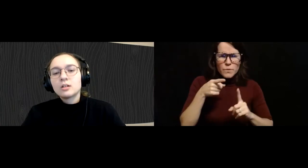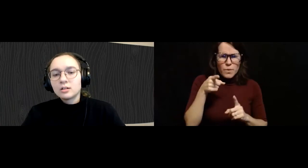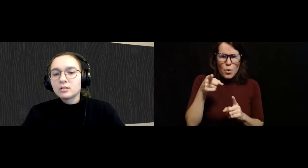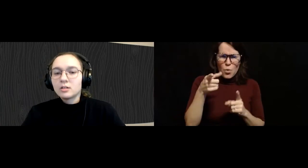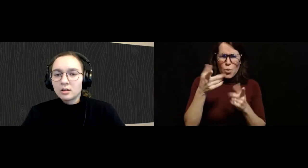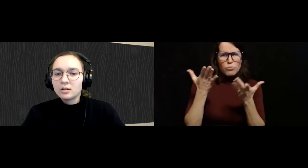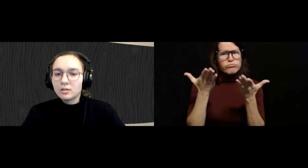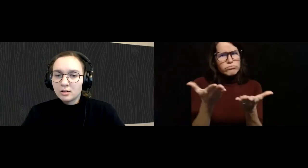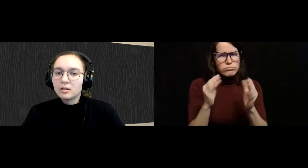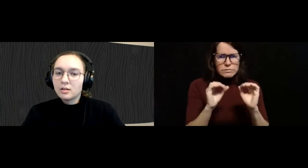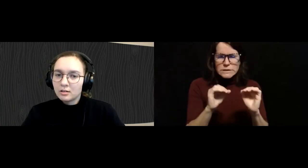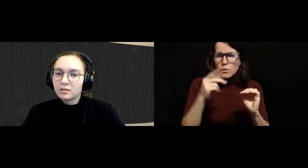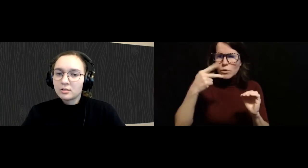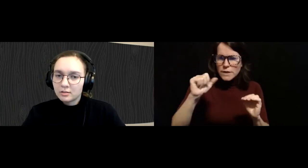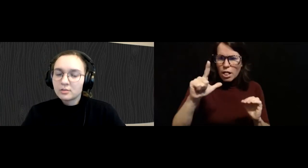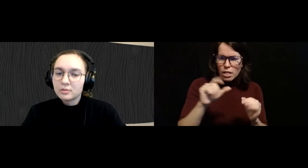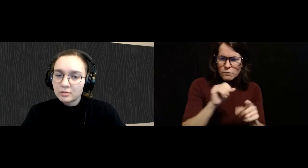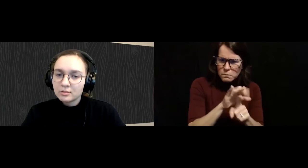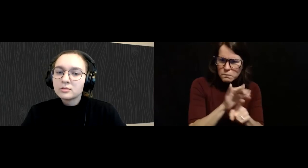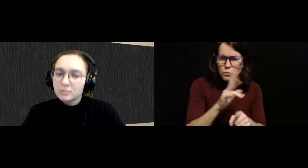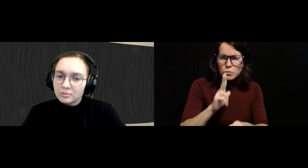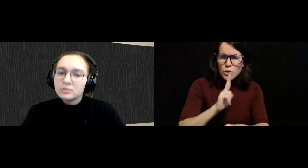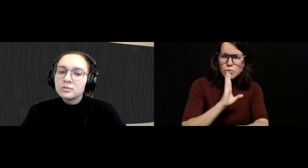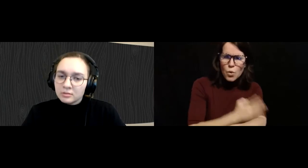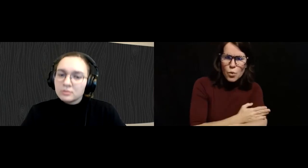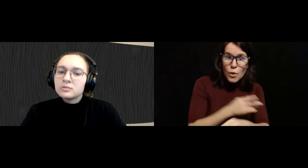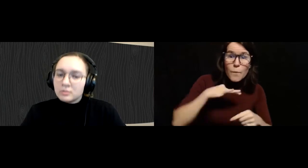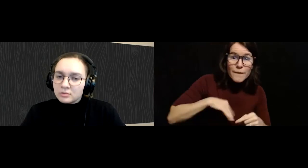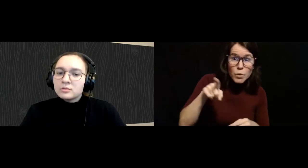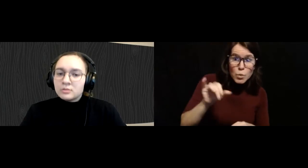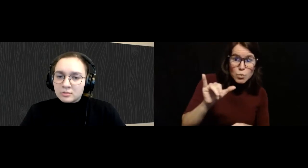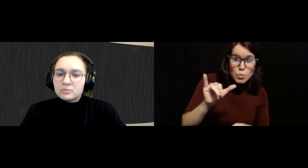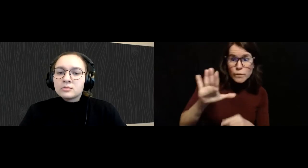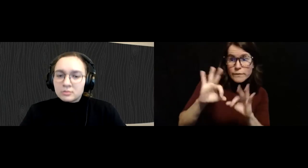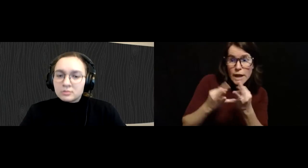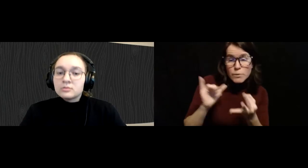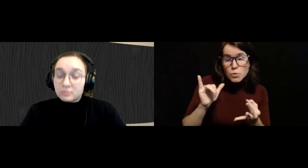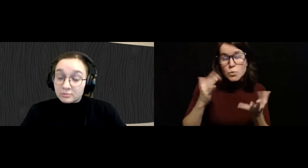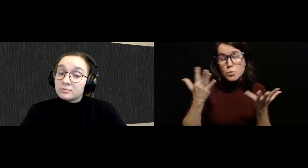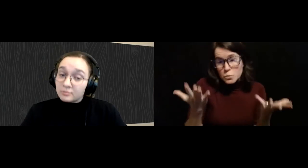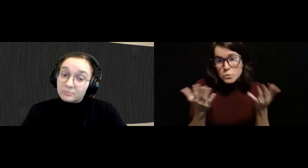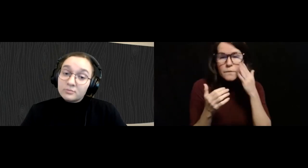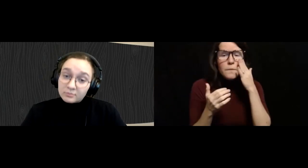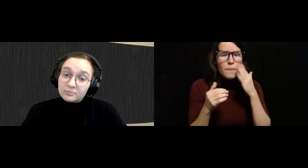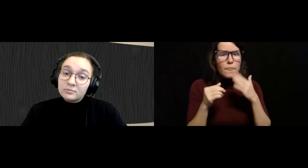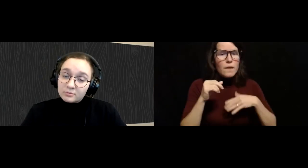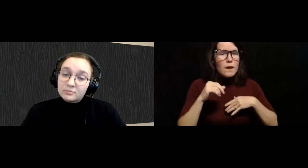And so we can have that conversation. So I encourage pro-tactile for you and for the